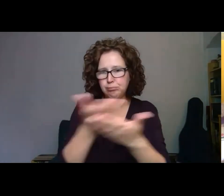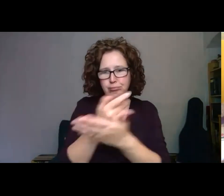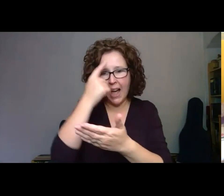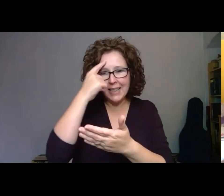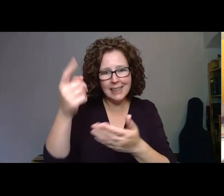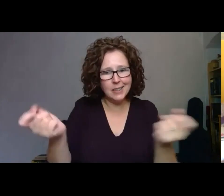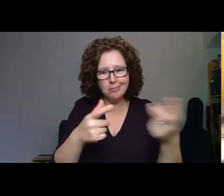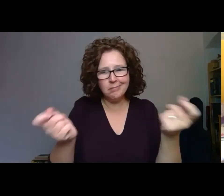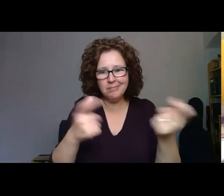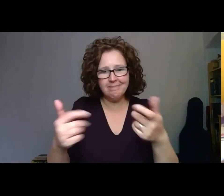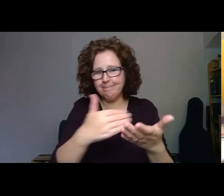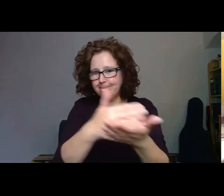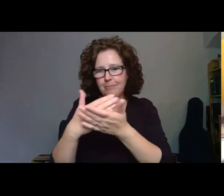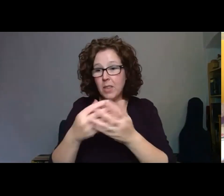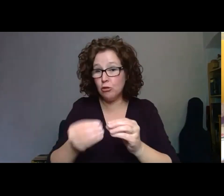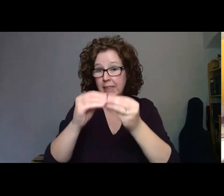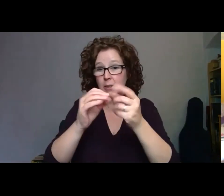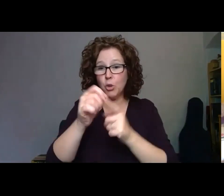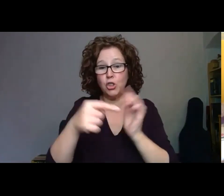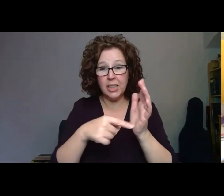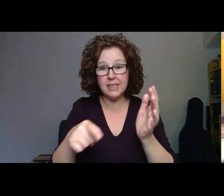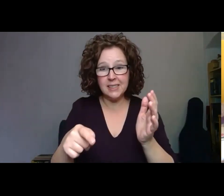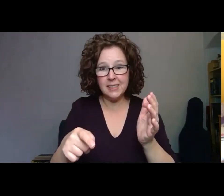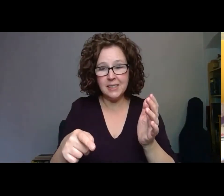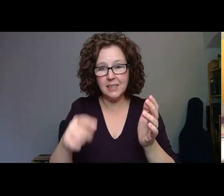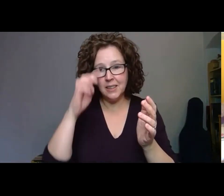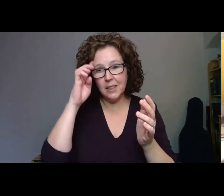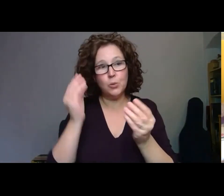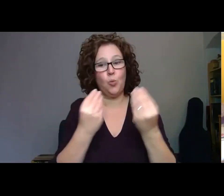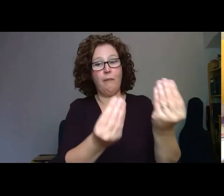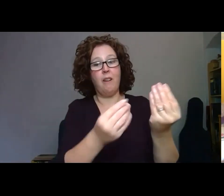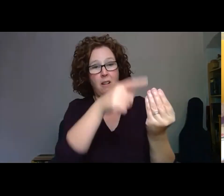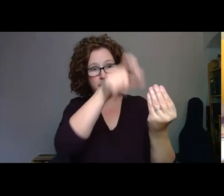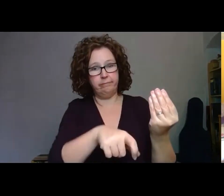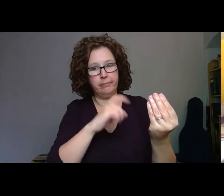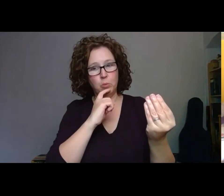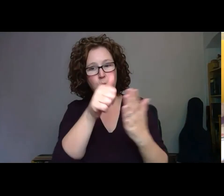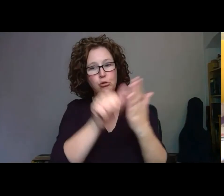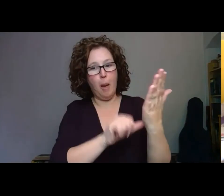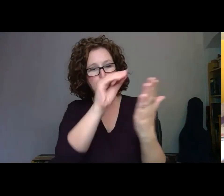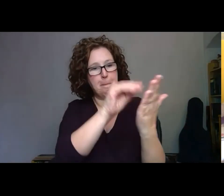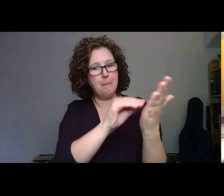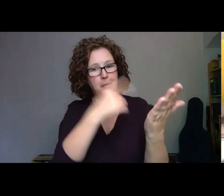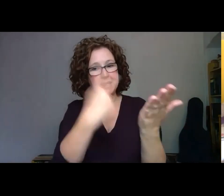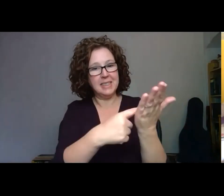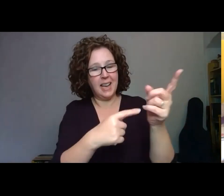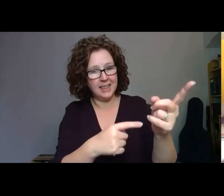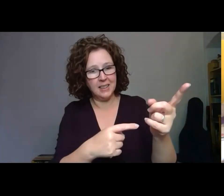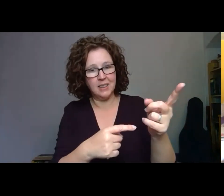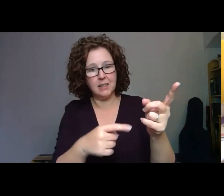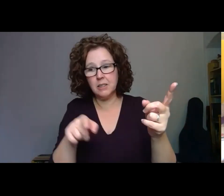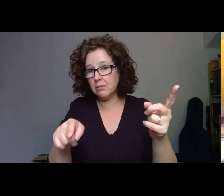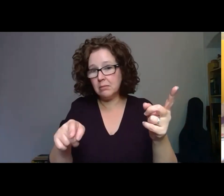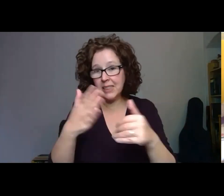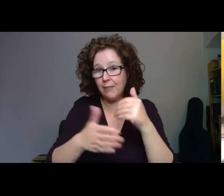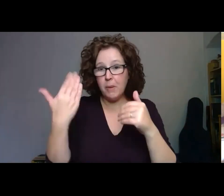to bring to programmers who they have never been able to